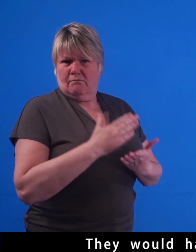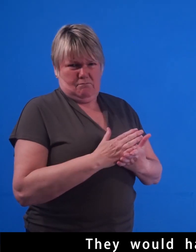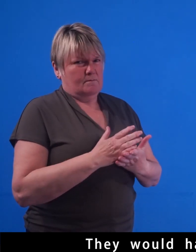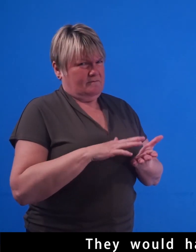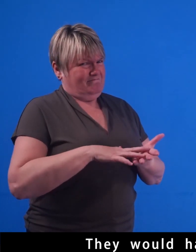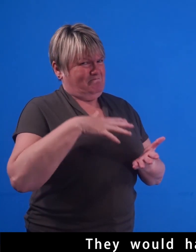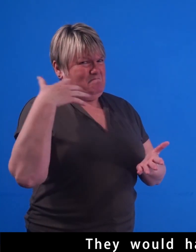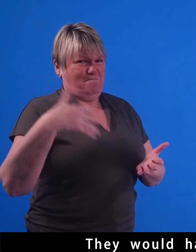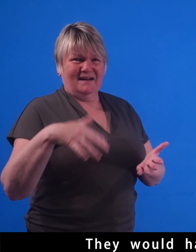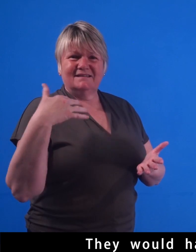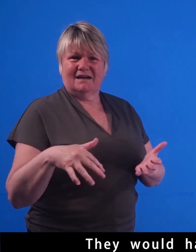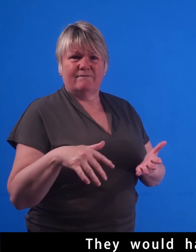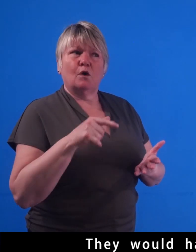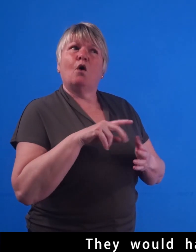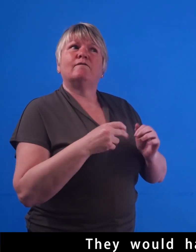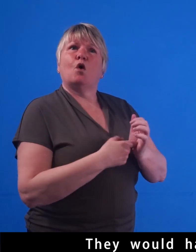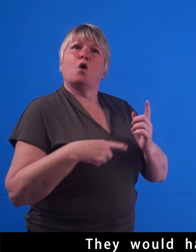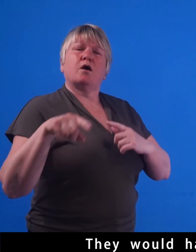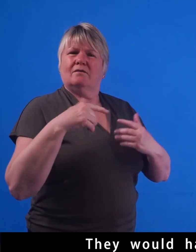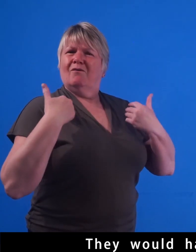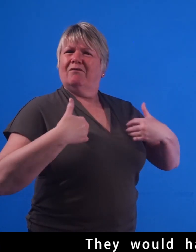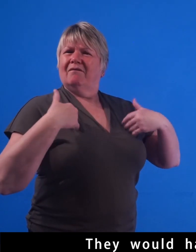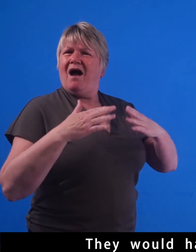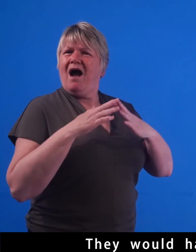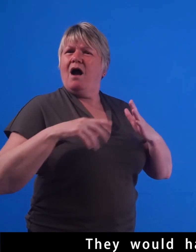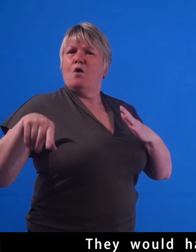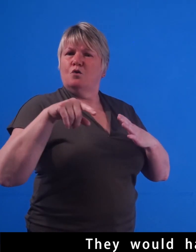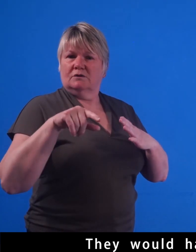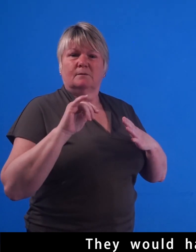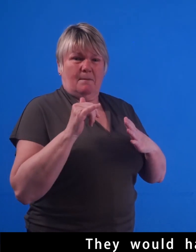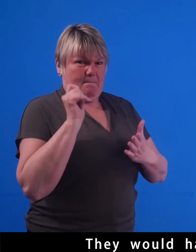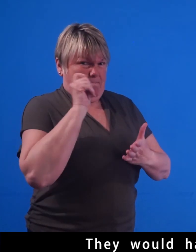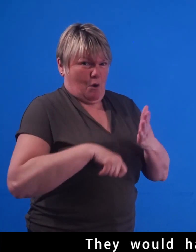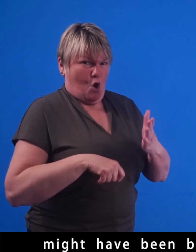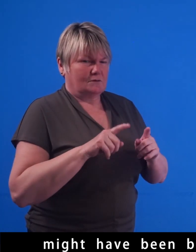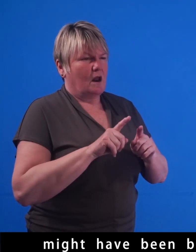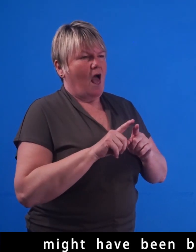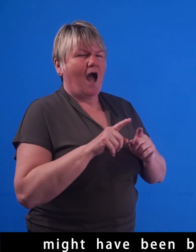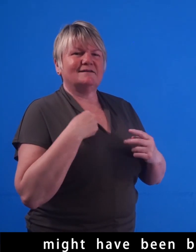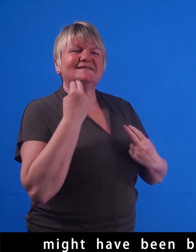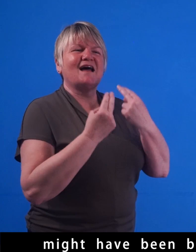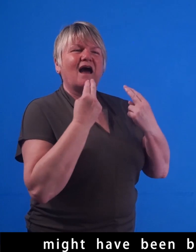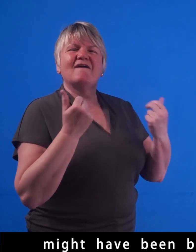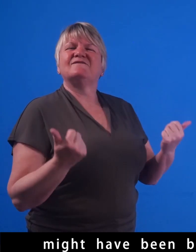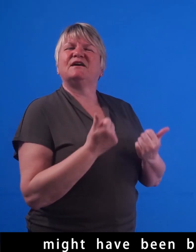would have been expensive and, in wealthy households, might have been brought out as an